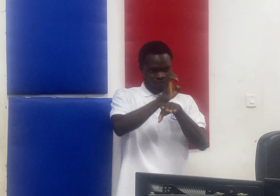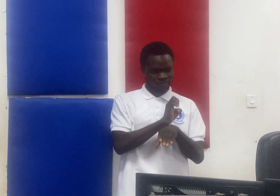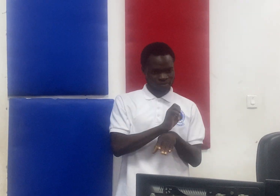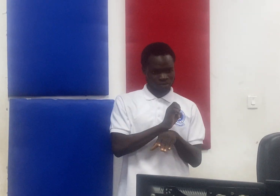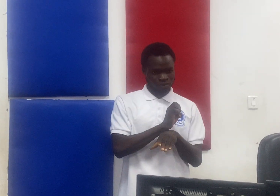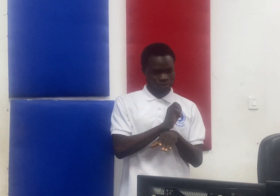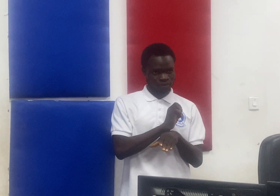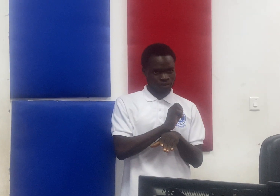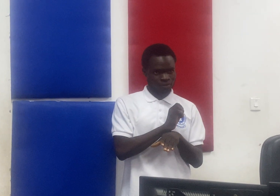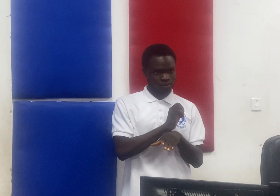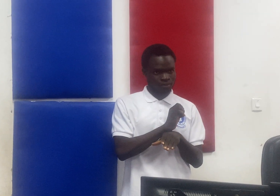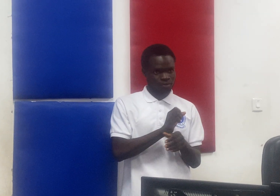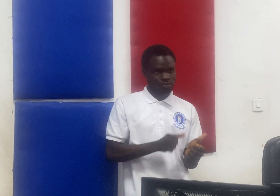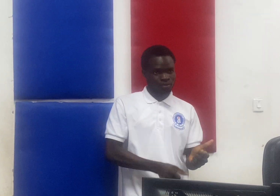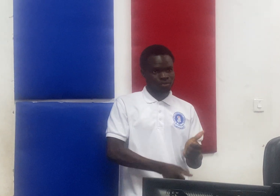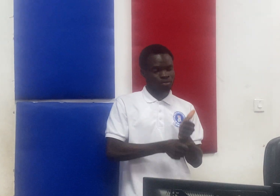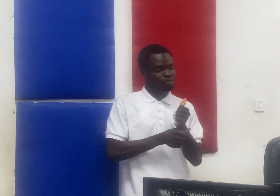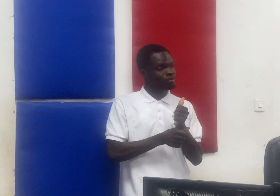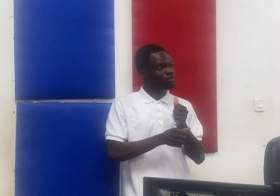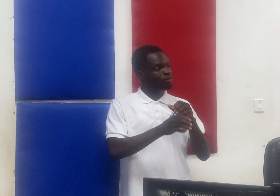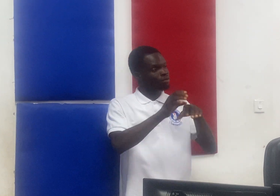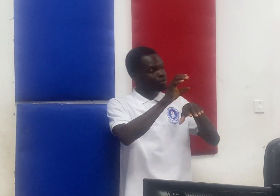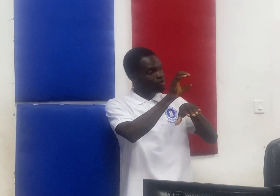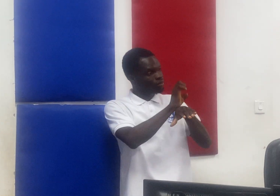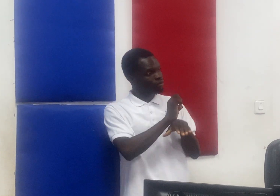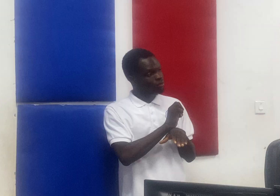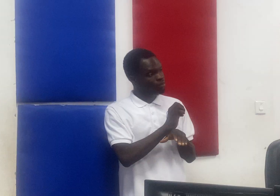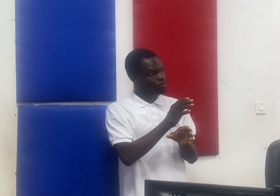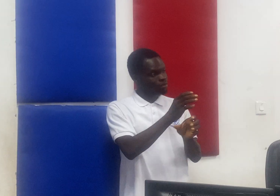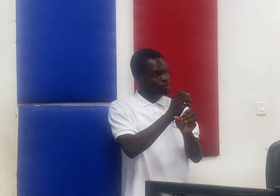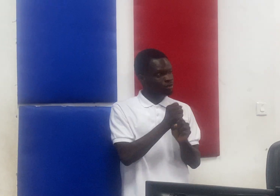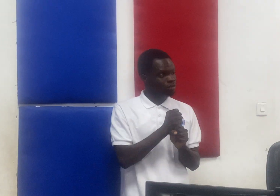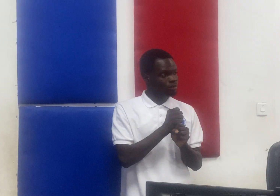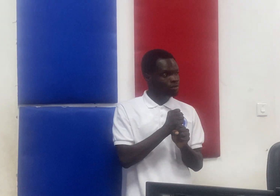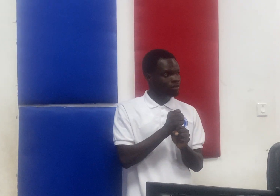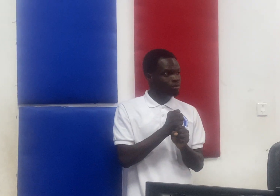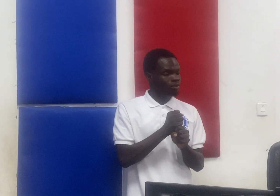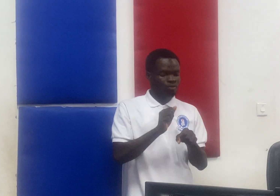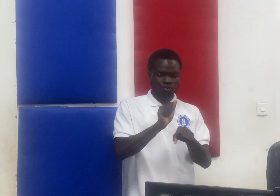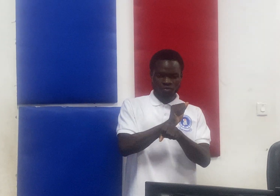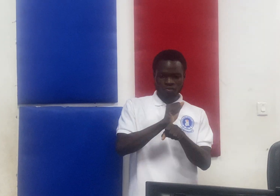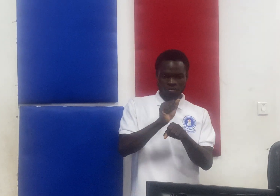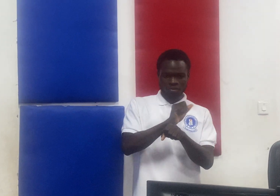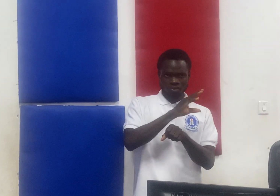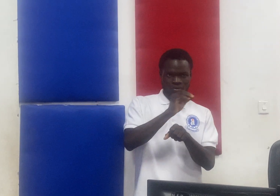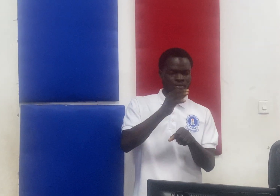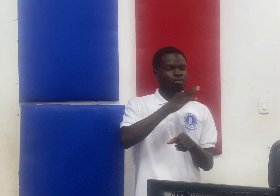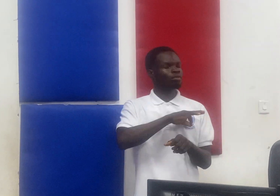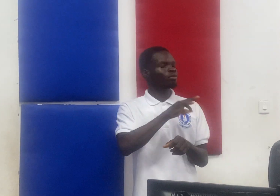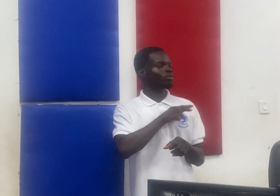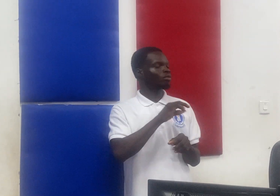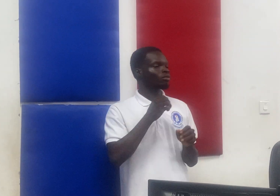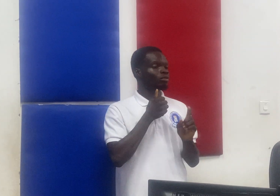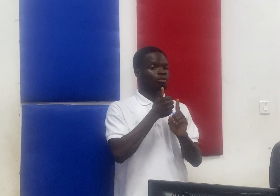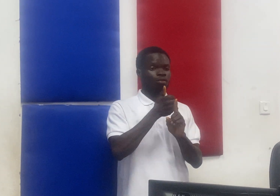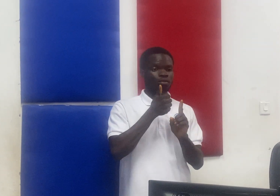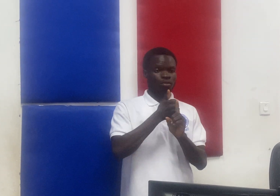to get employed so that they will get their handiwork to do, so that they will earn their own money to